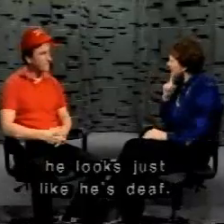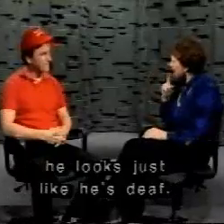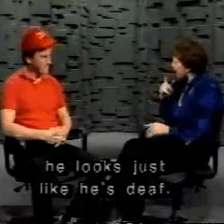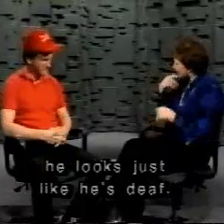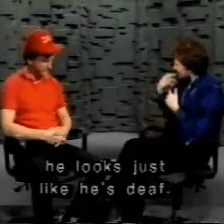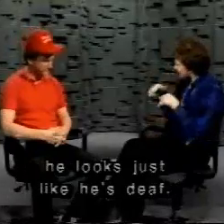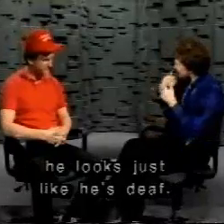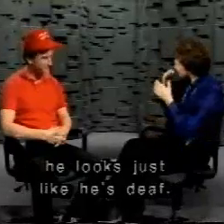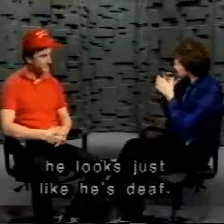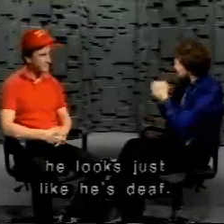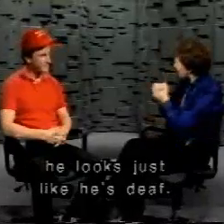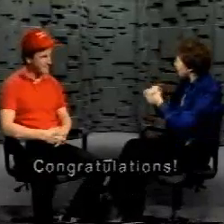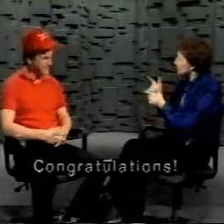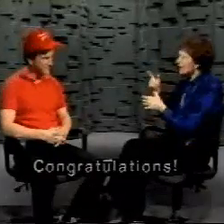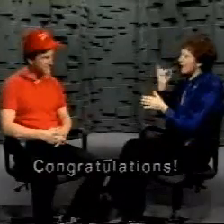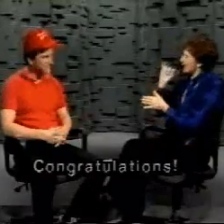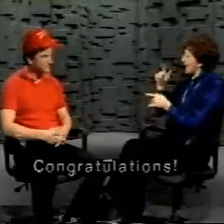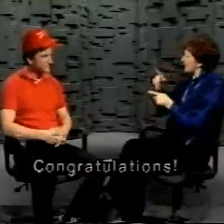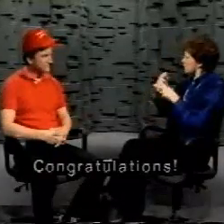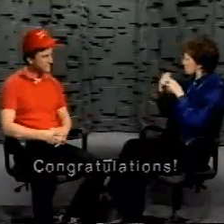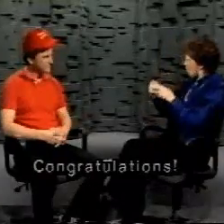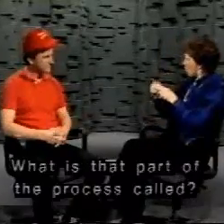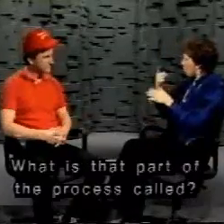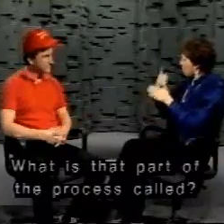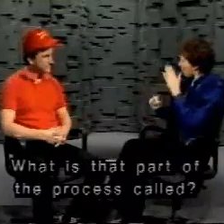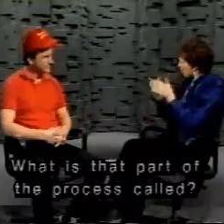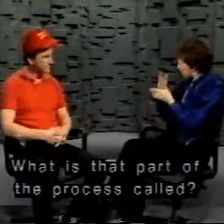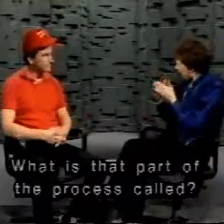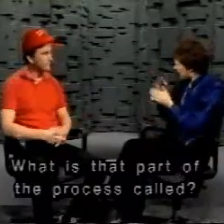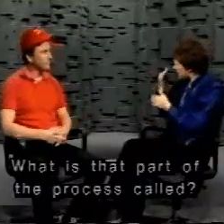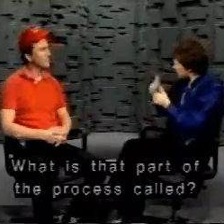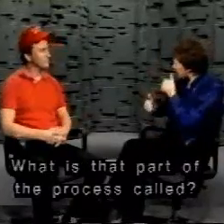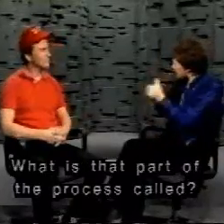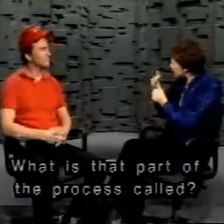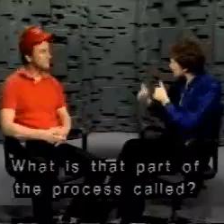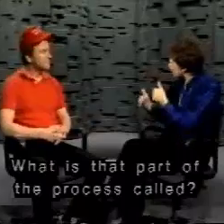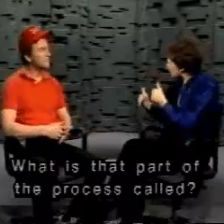deaf. Congratulations. What is that part of the process called?